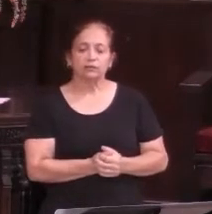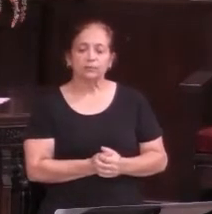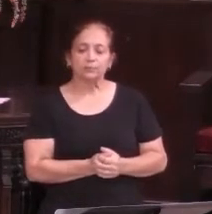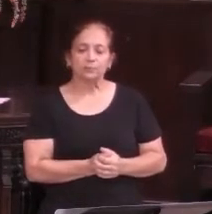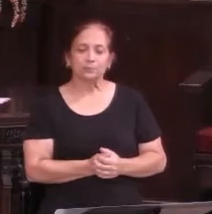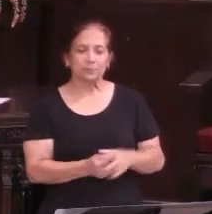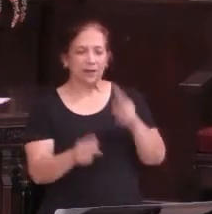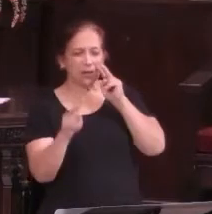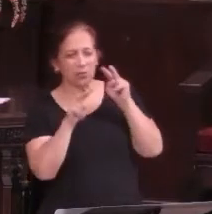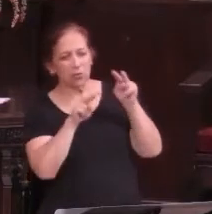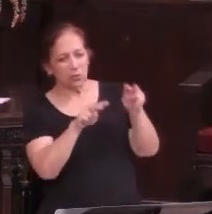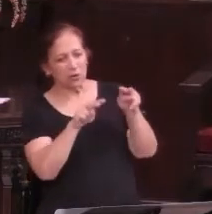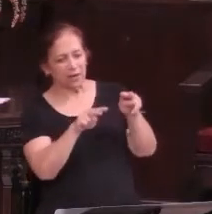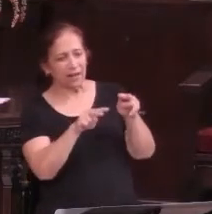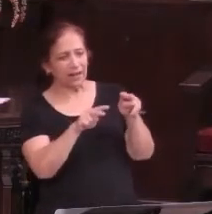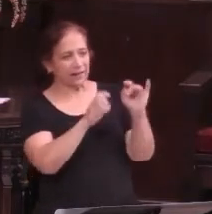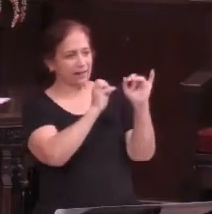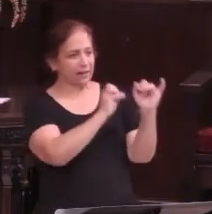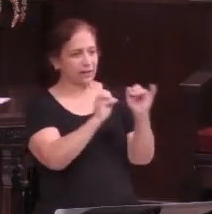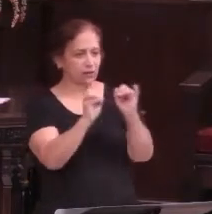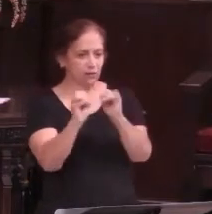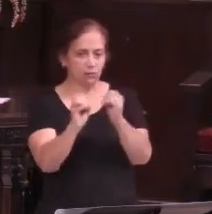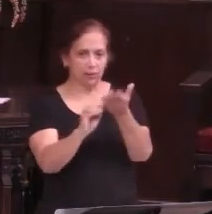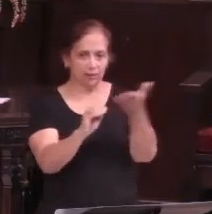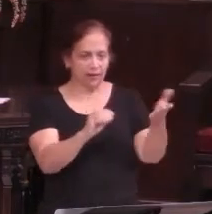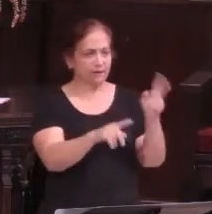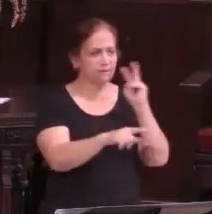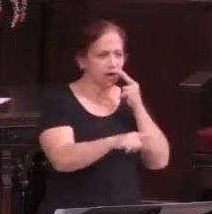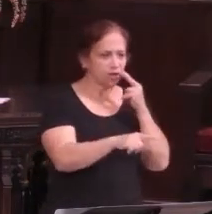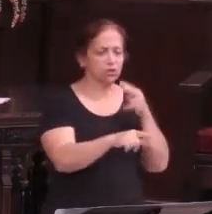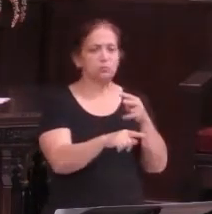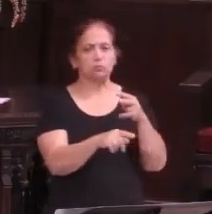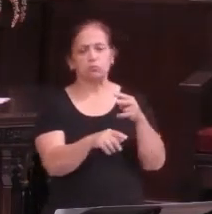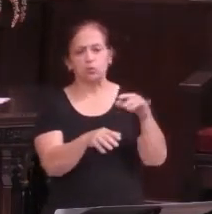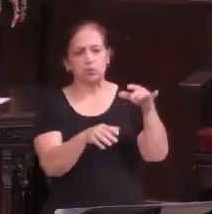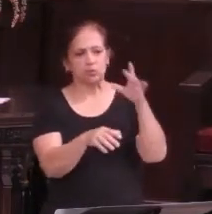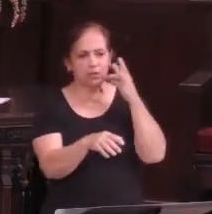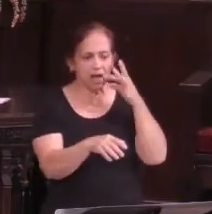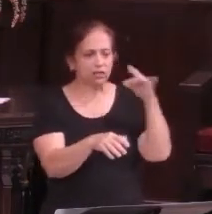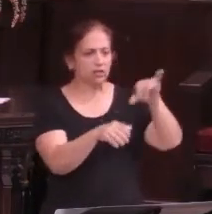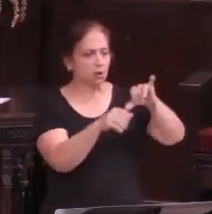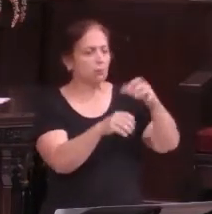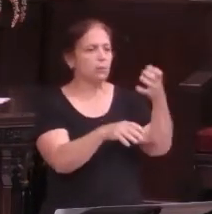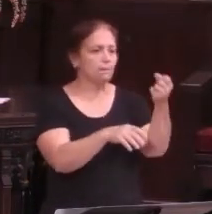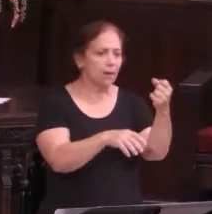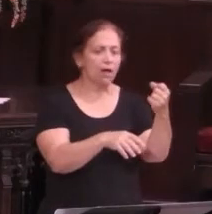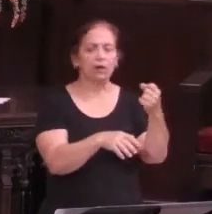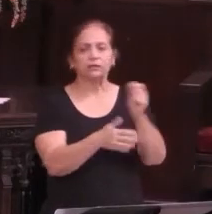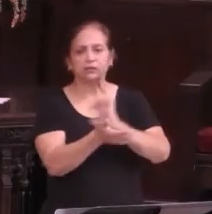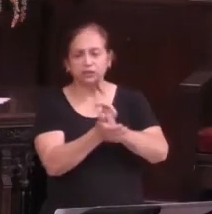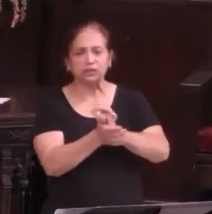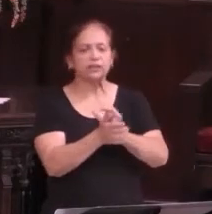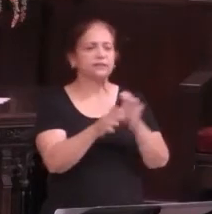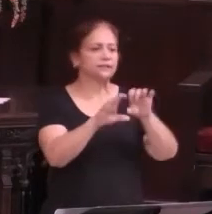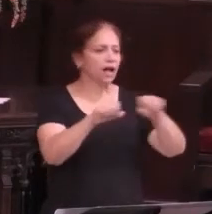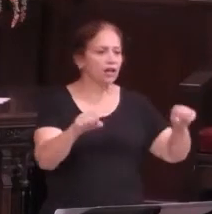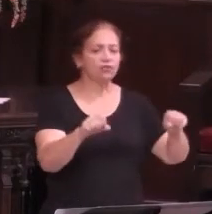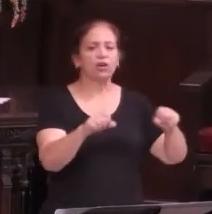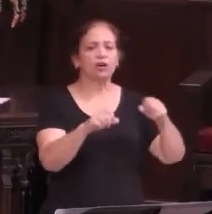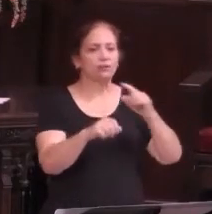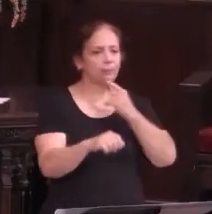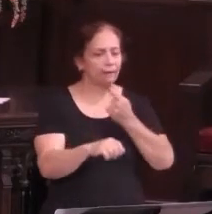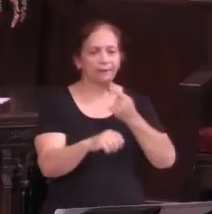it's looking at the individual items: vegetables, condiments, milk, cheese, yogurt, hot dogs, pickles, you